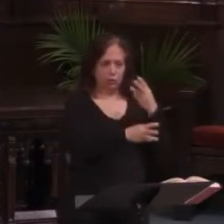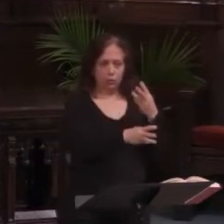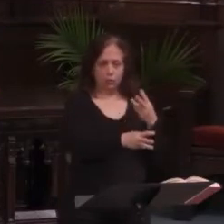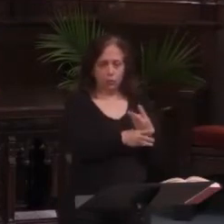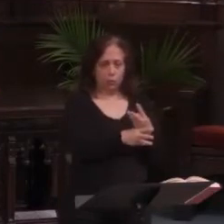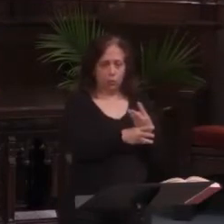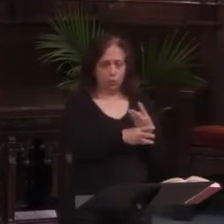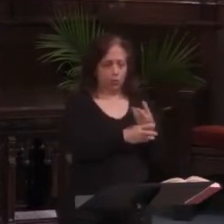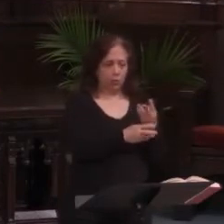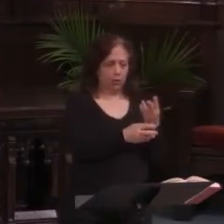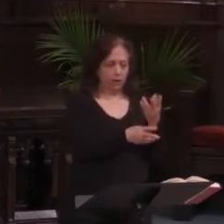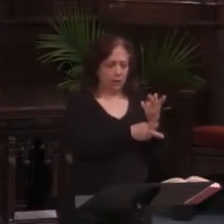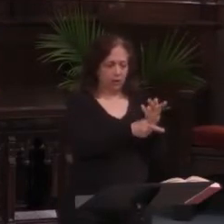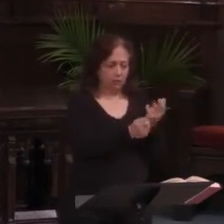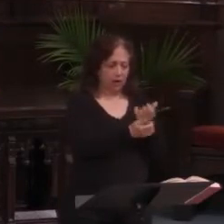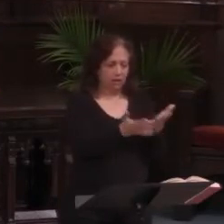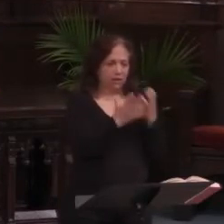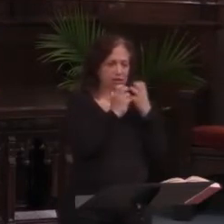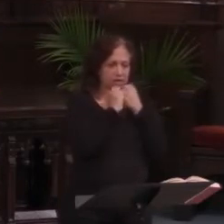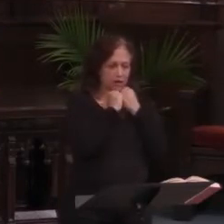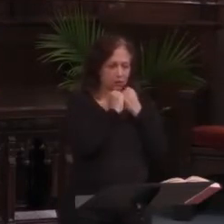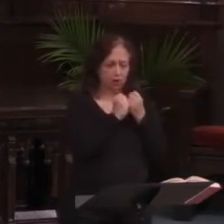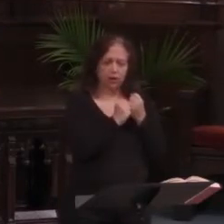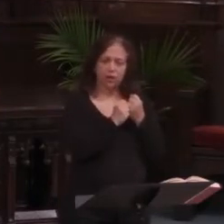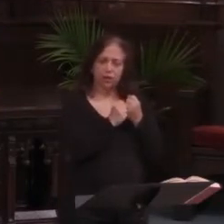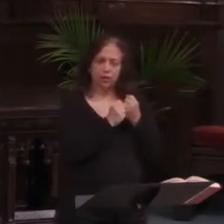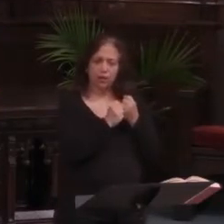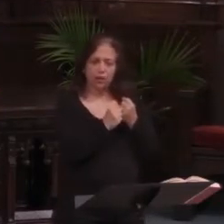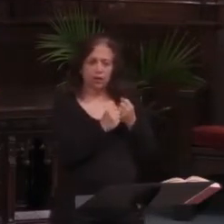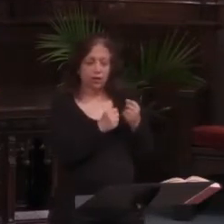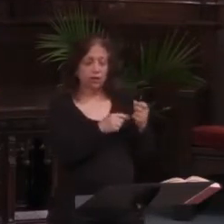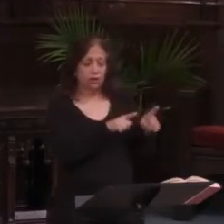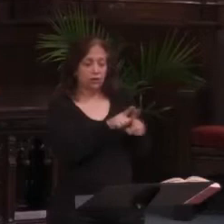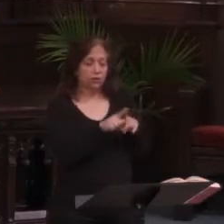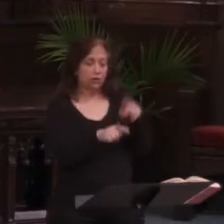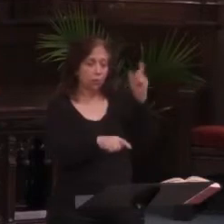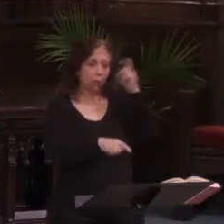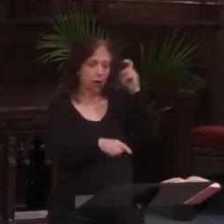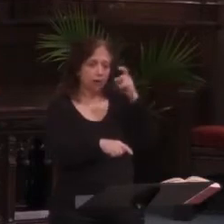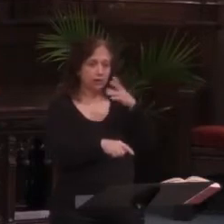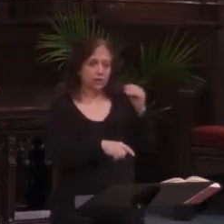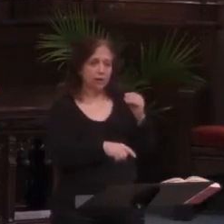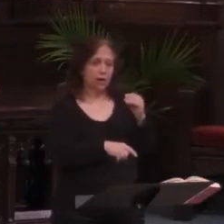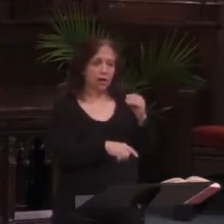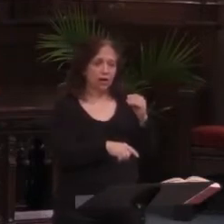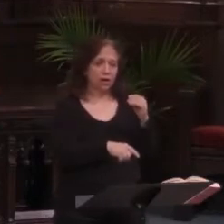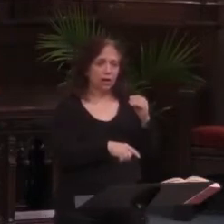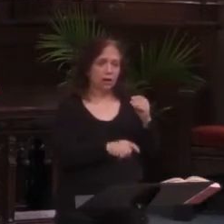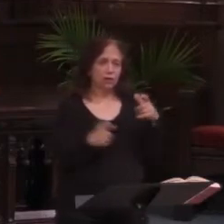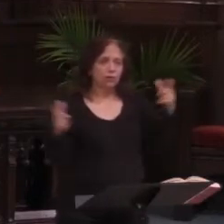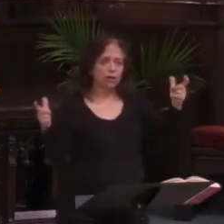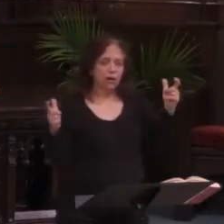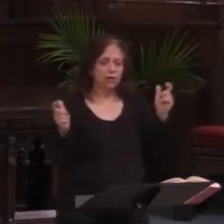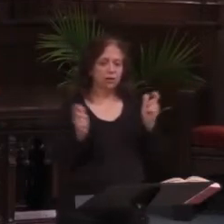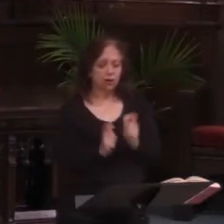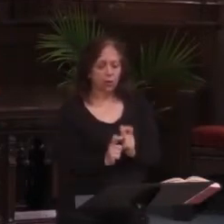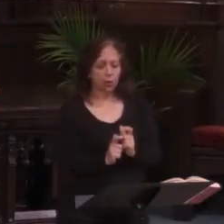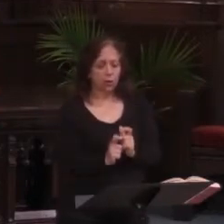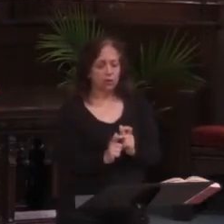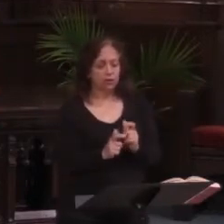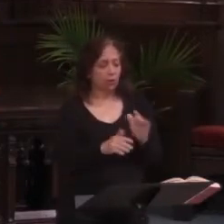nothing sacred, that even the wisest and bravest and loveliest decay and